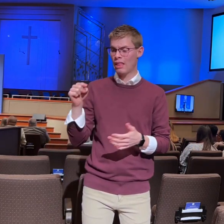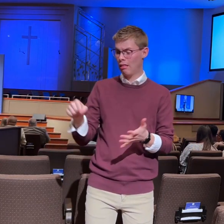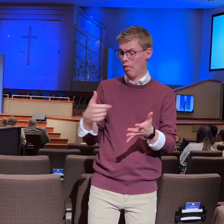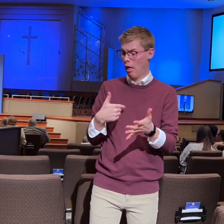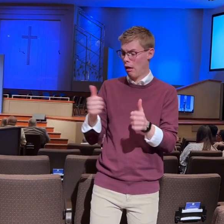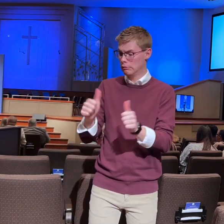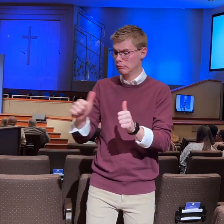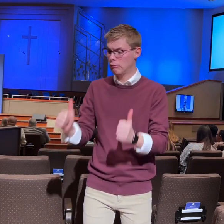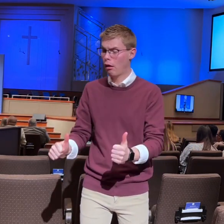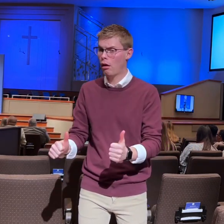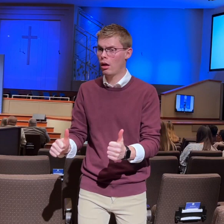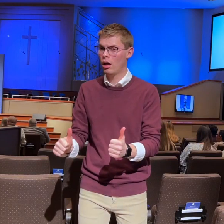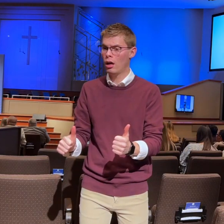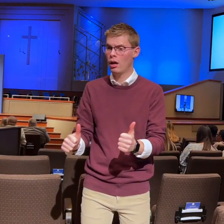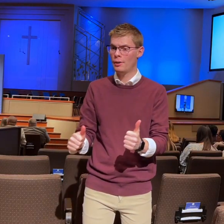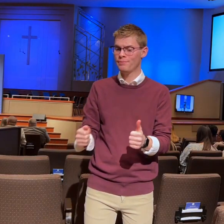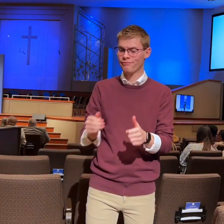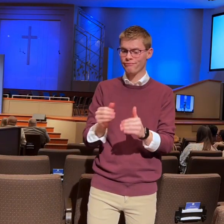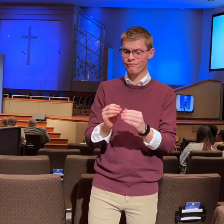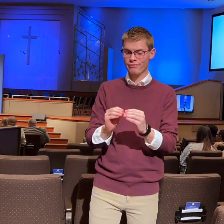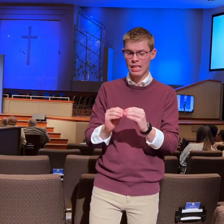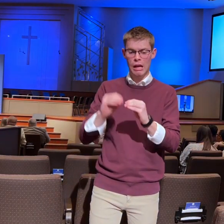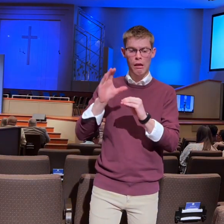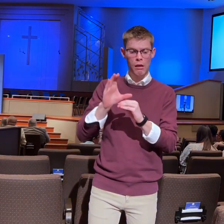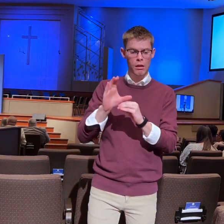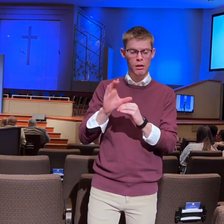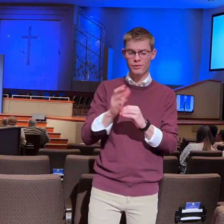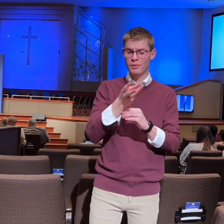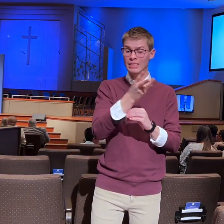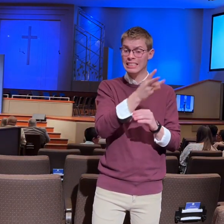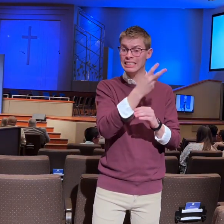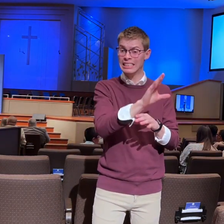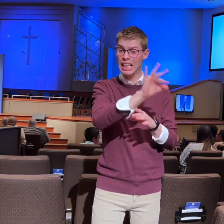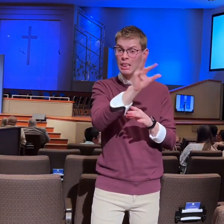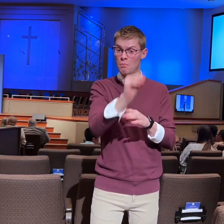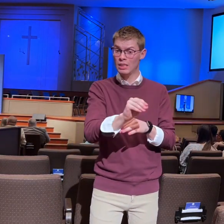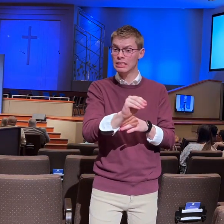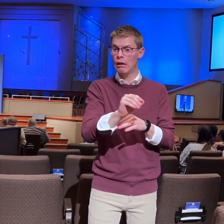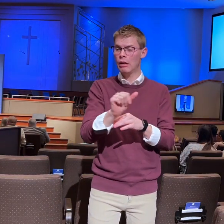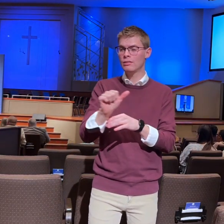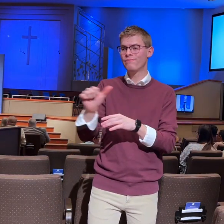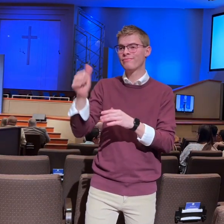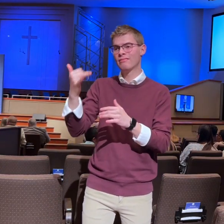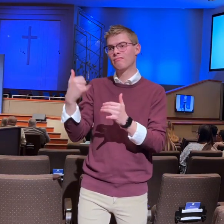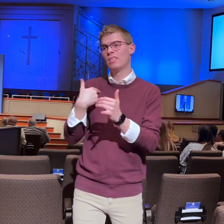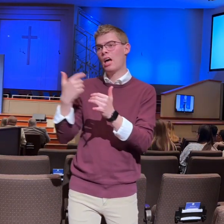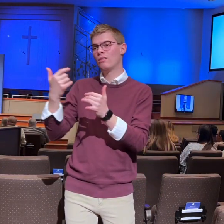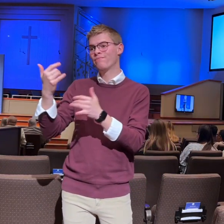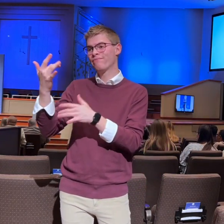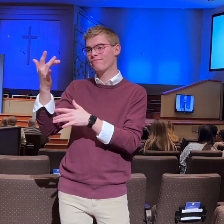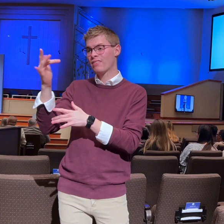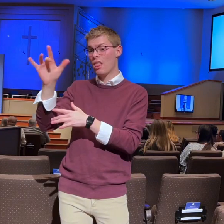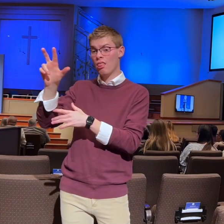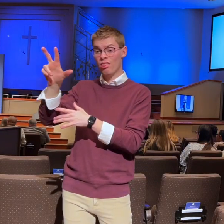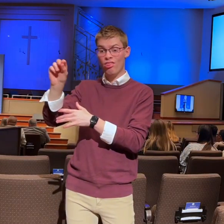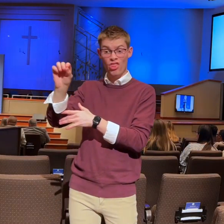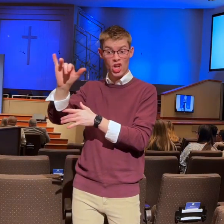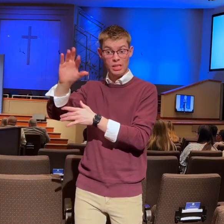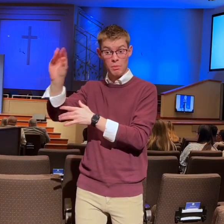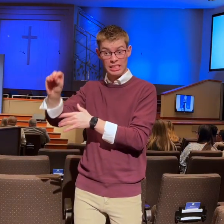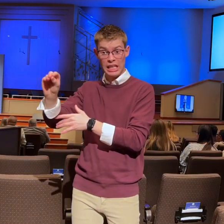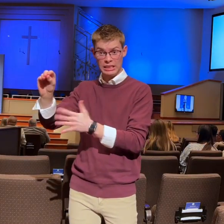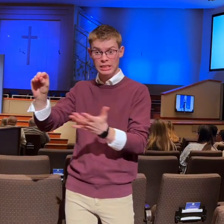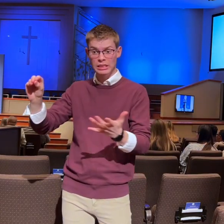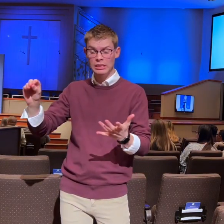has increased from 16% to 23% in just the last eight years. for those under 30 years